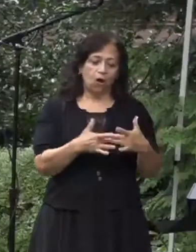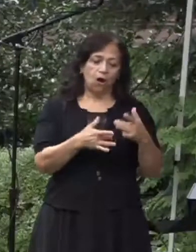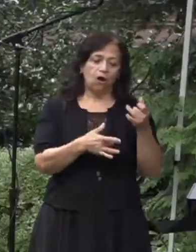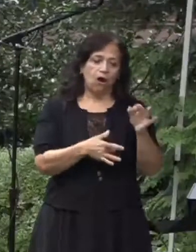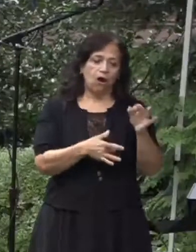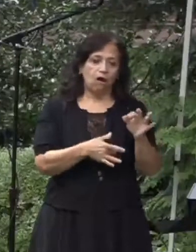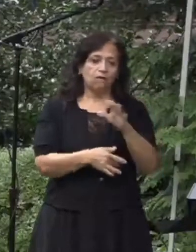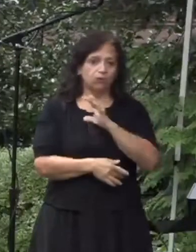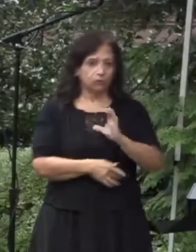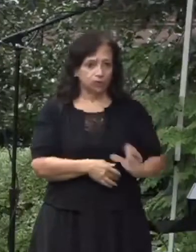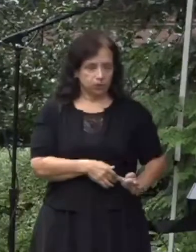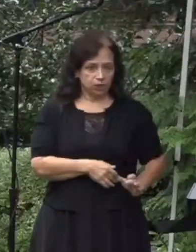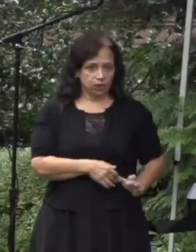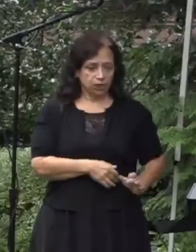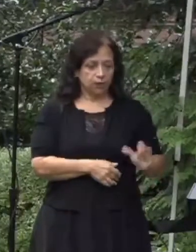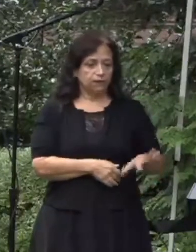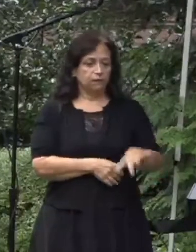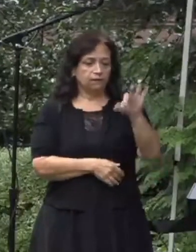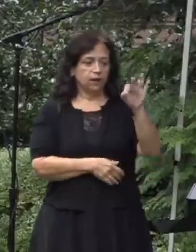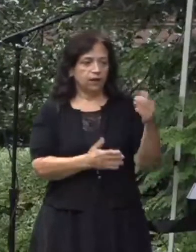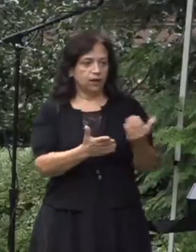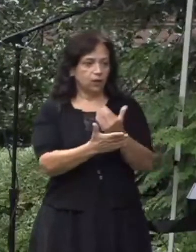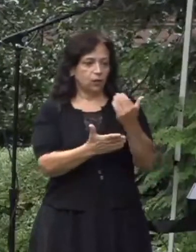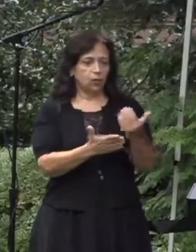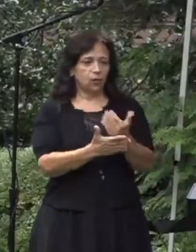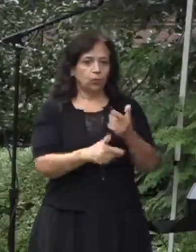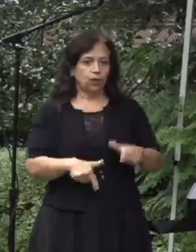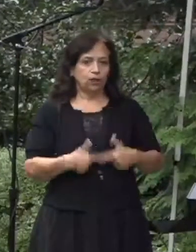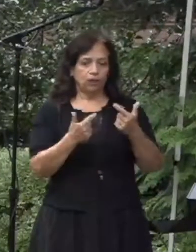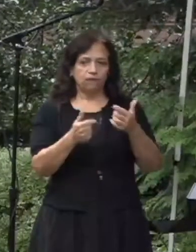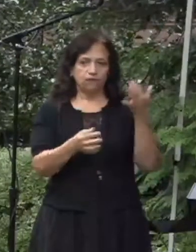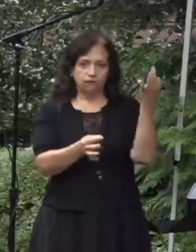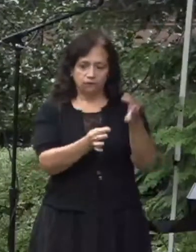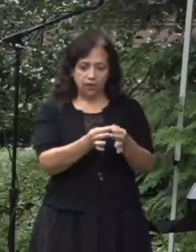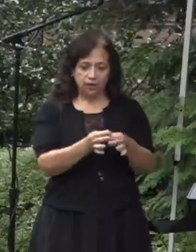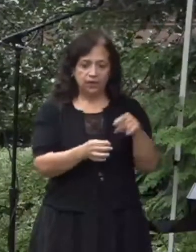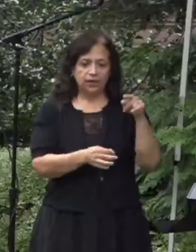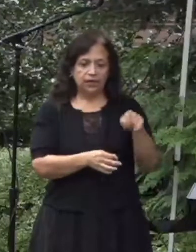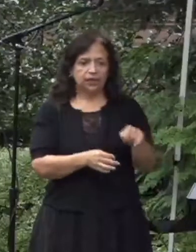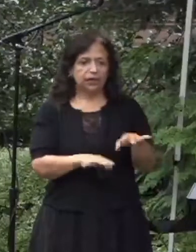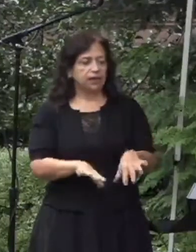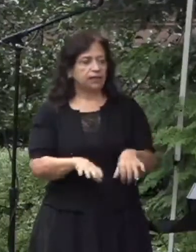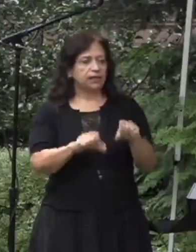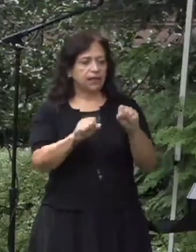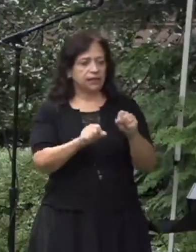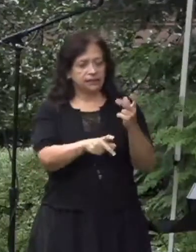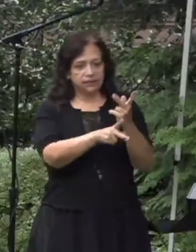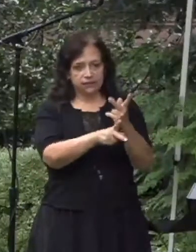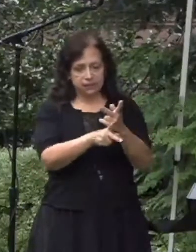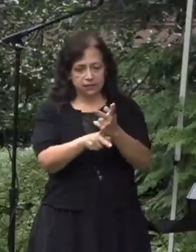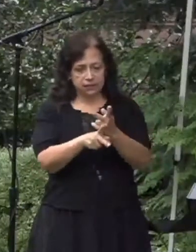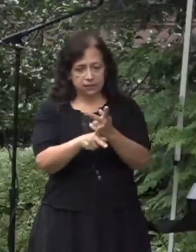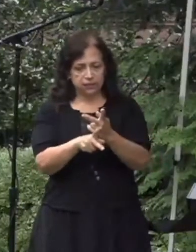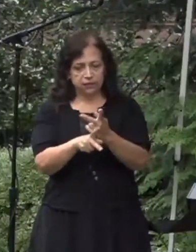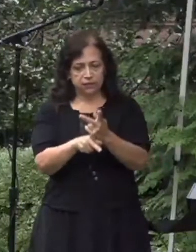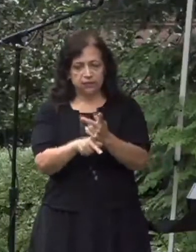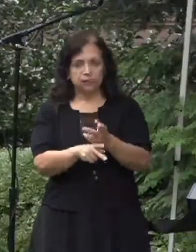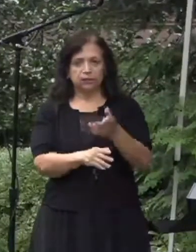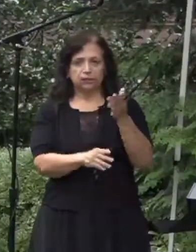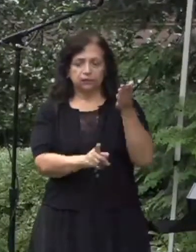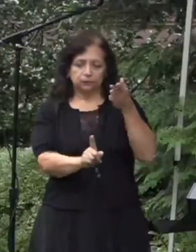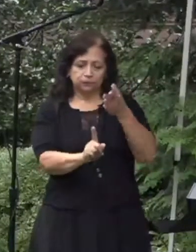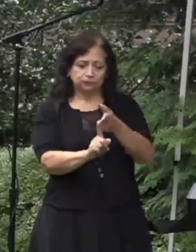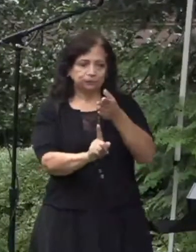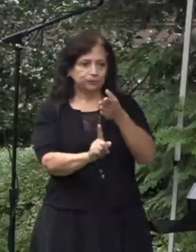Christianity, Rediscovering a Life of Faith, he takes great care to speak to